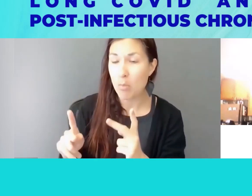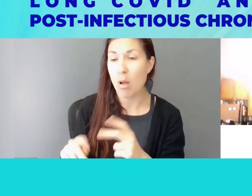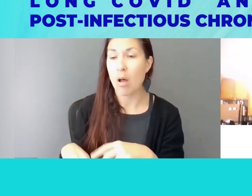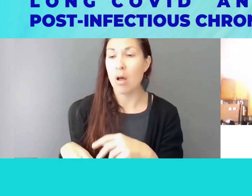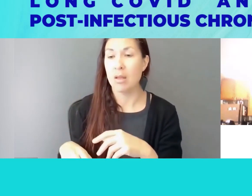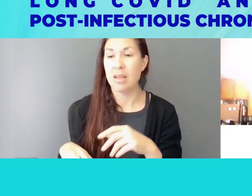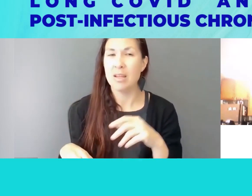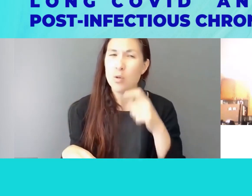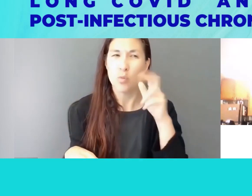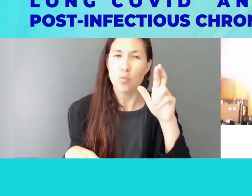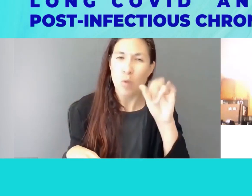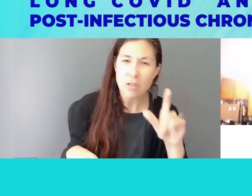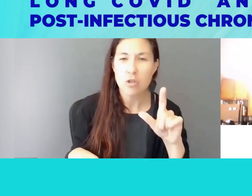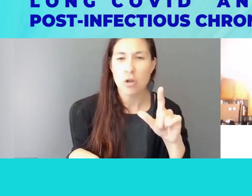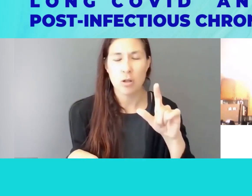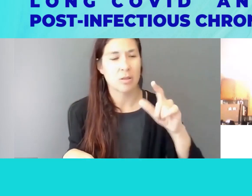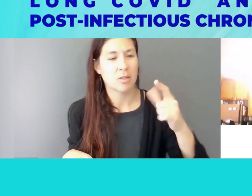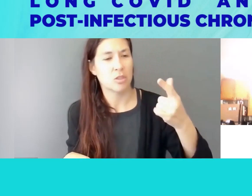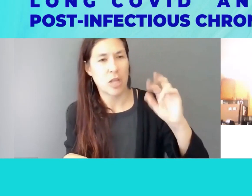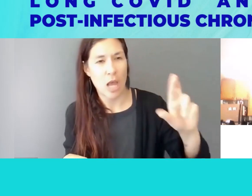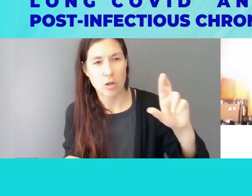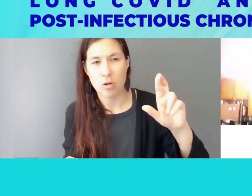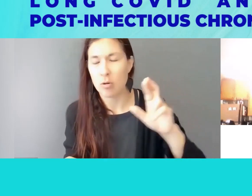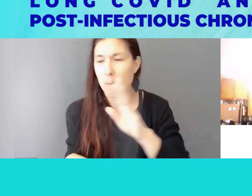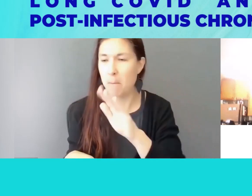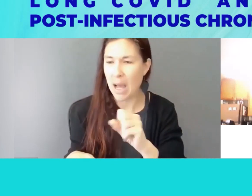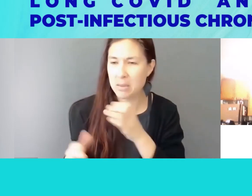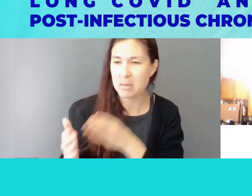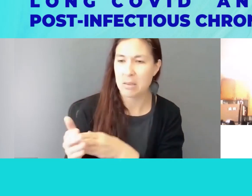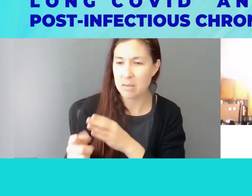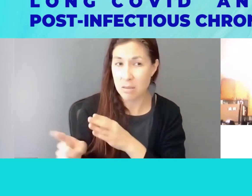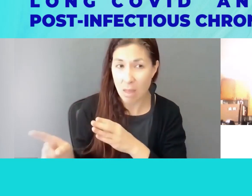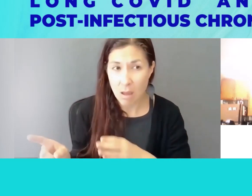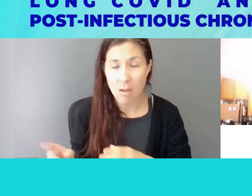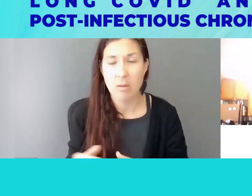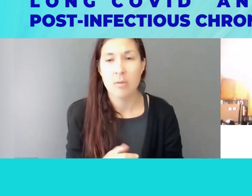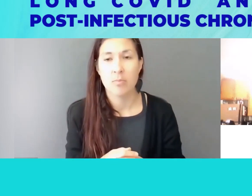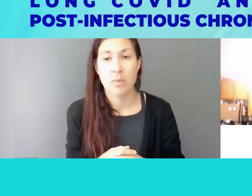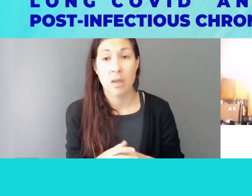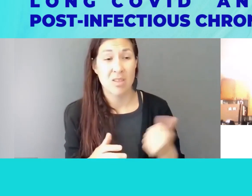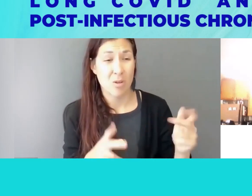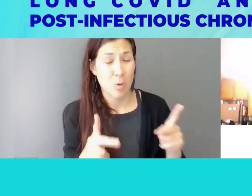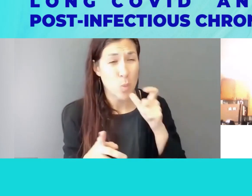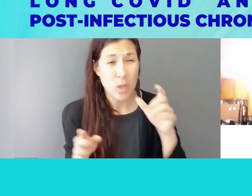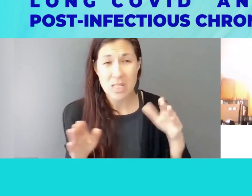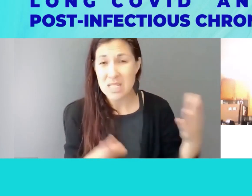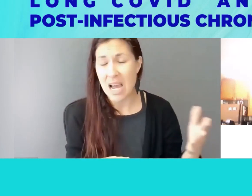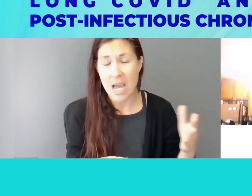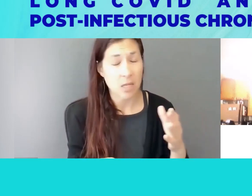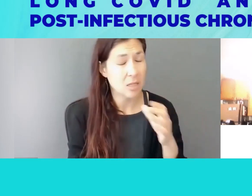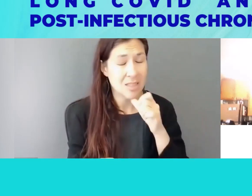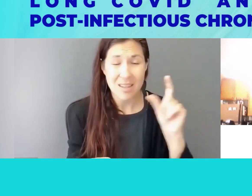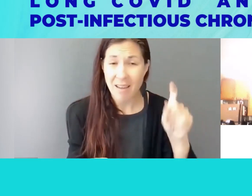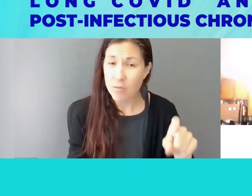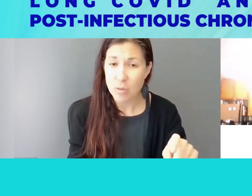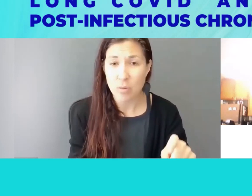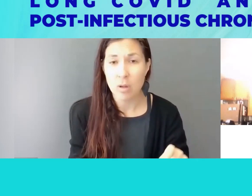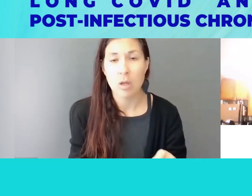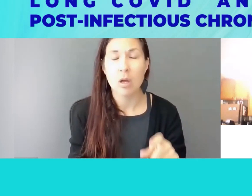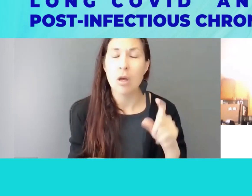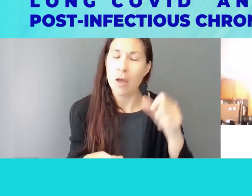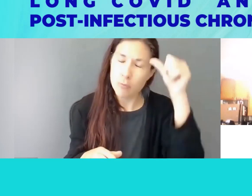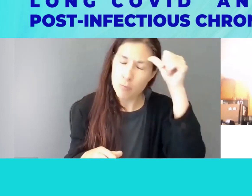little awareness that COVID can lead to long-term disability, and almost none that other infections like mono and the flu can as well. Publicizing this